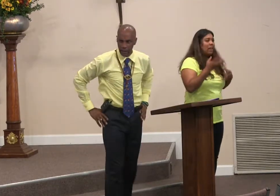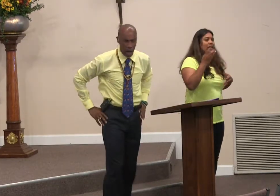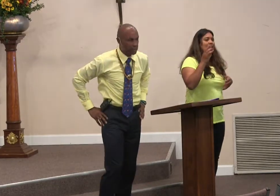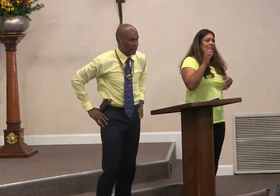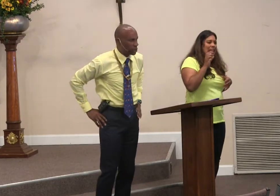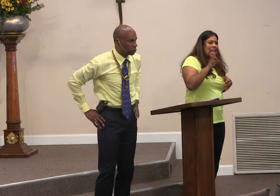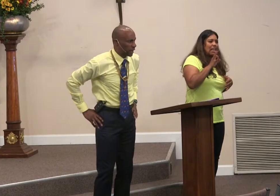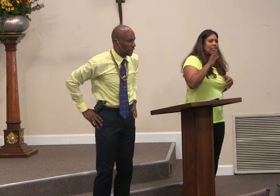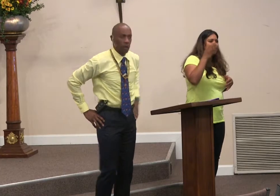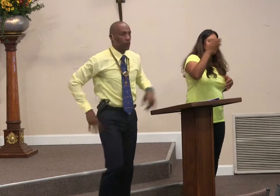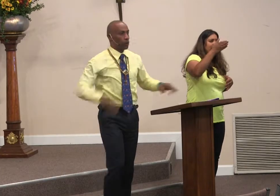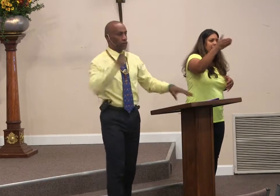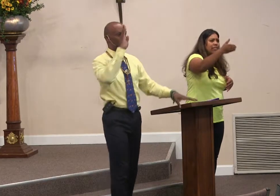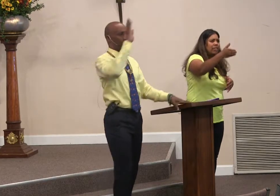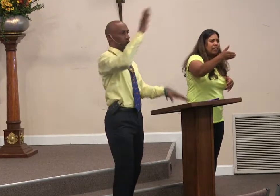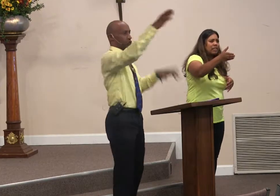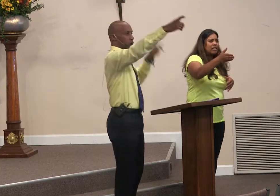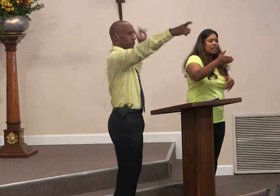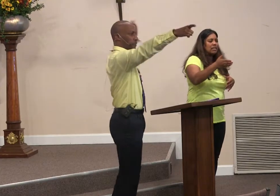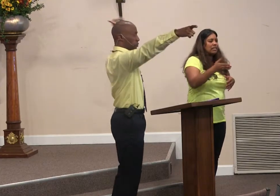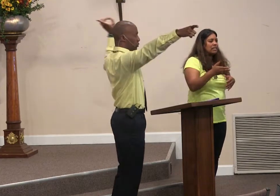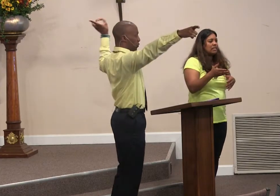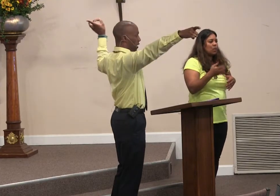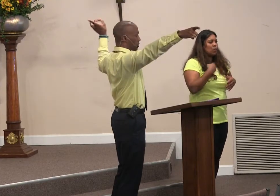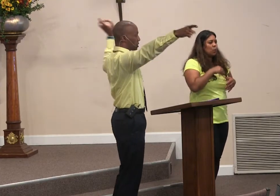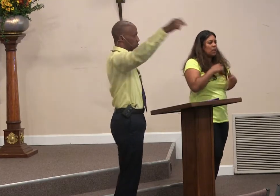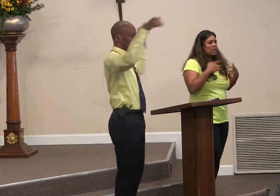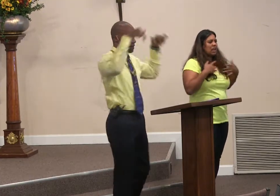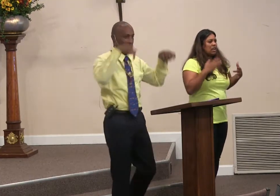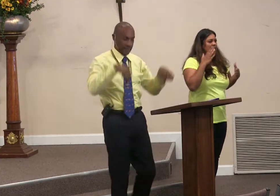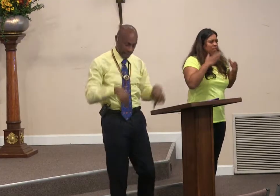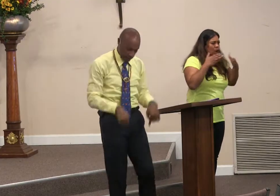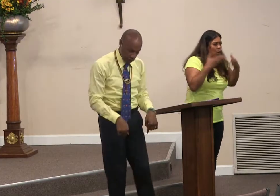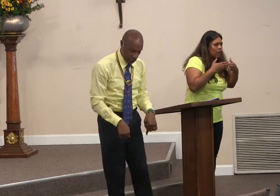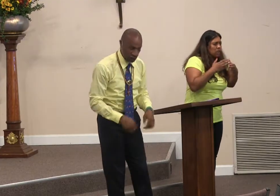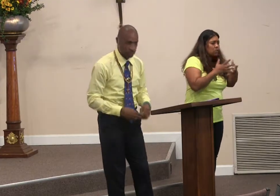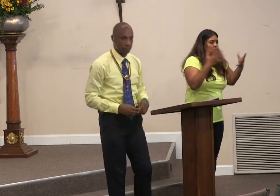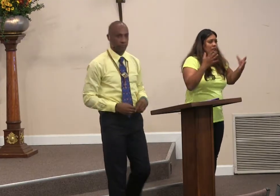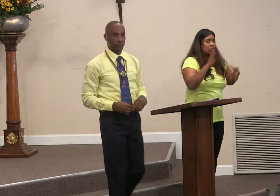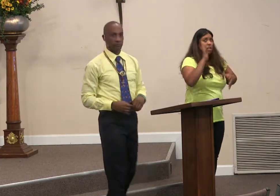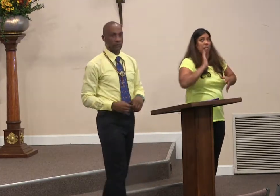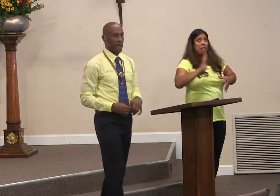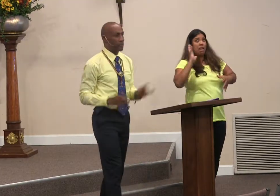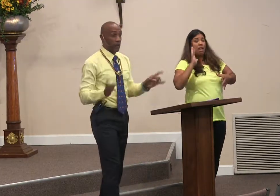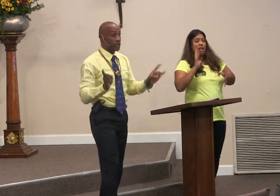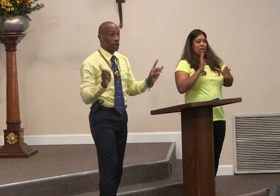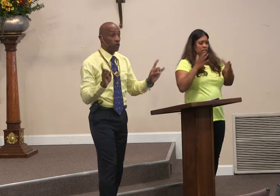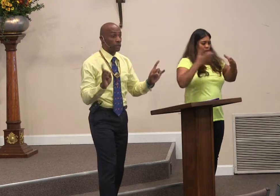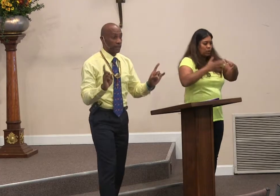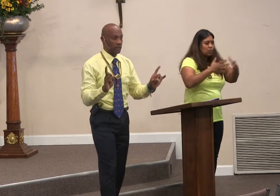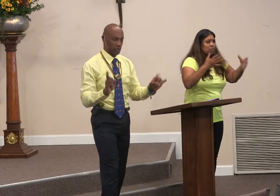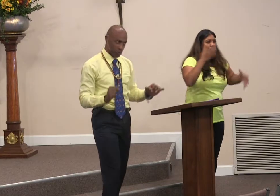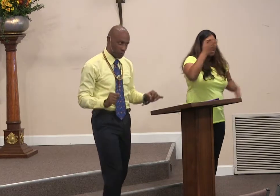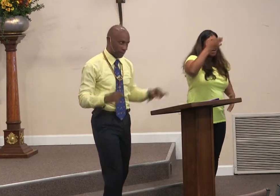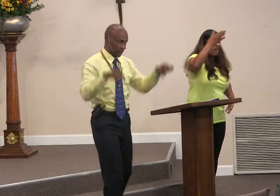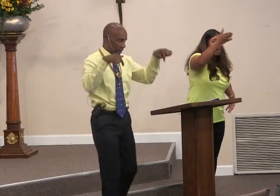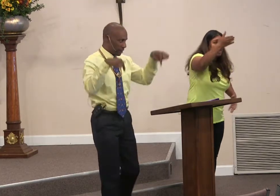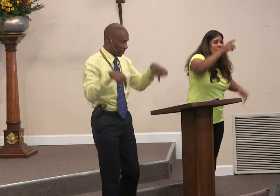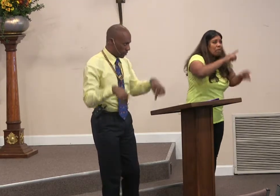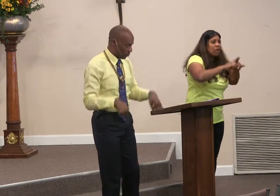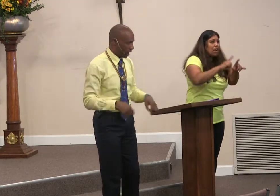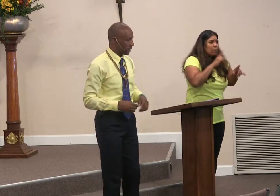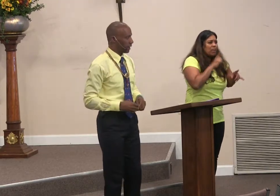out to get the job and I don't get it? We are so focused on these two directions that we are not here. And there is only,